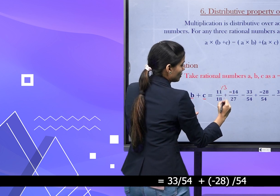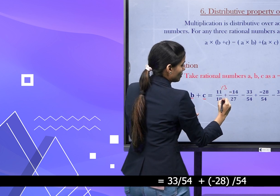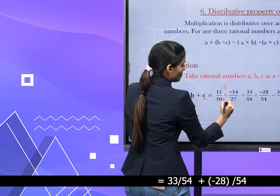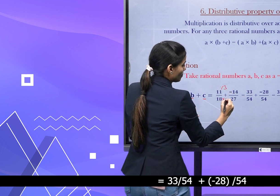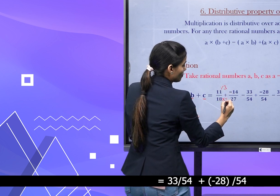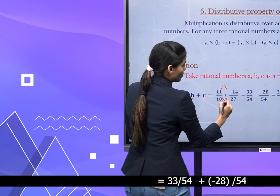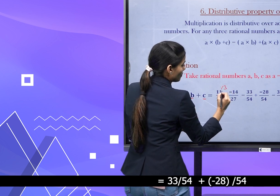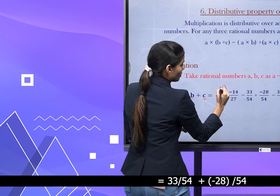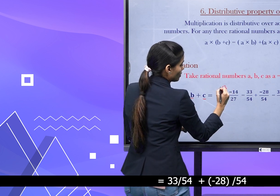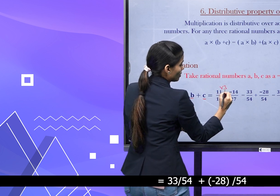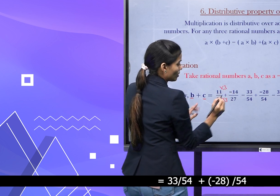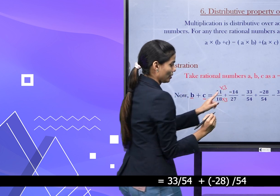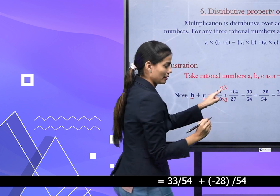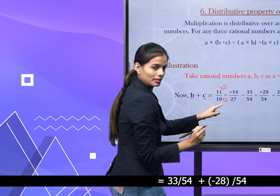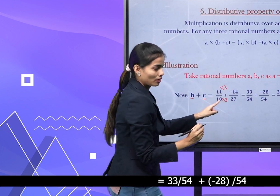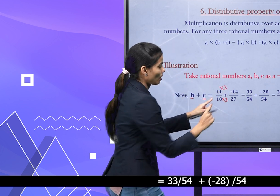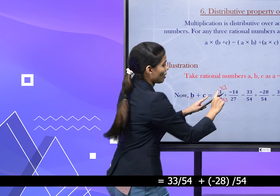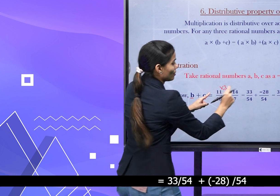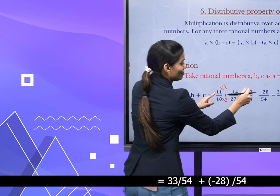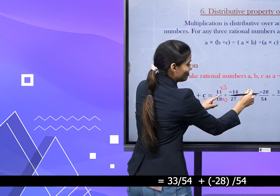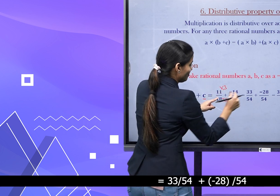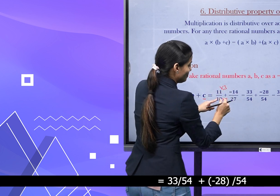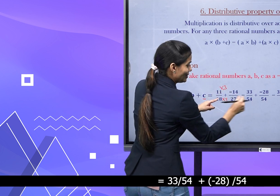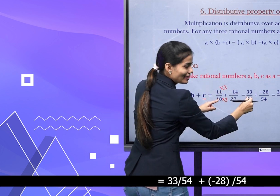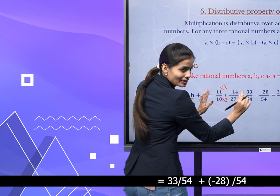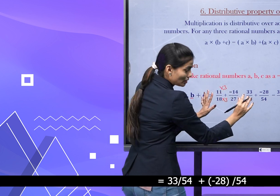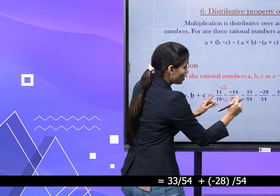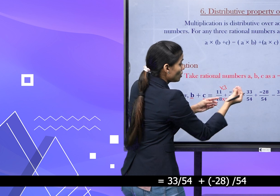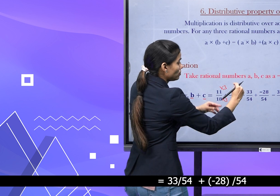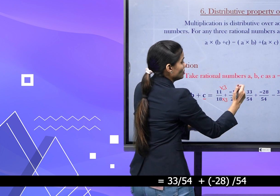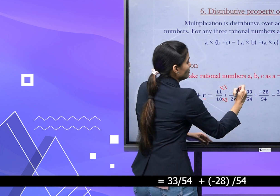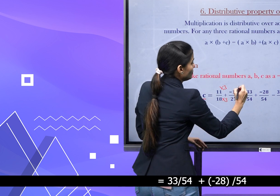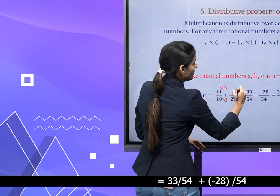is equal to 33 by 54 plus minus 28 by 54.